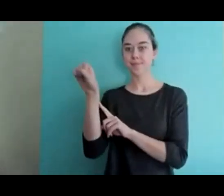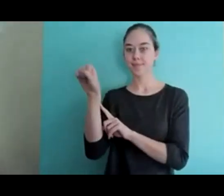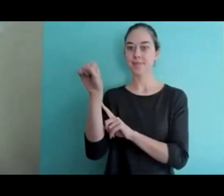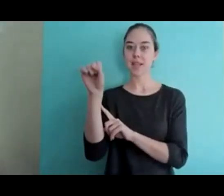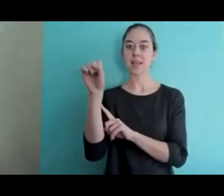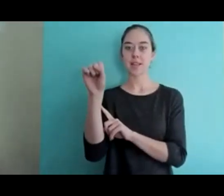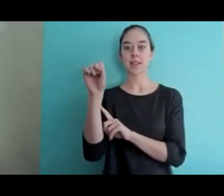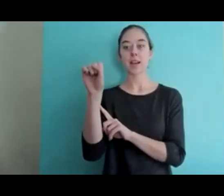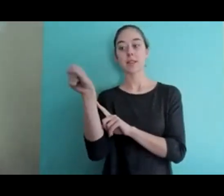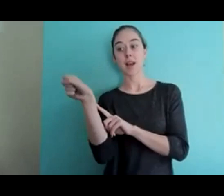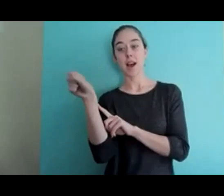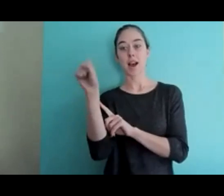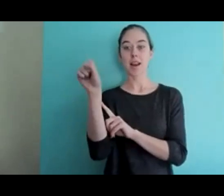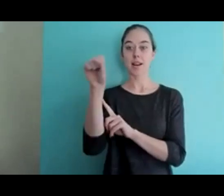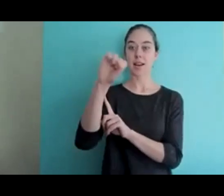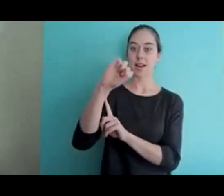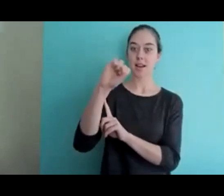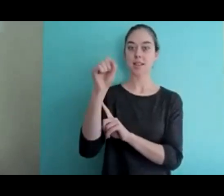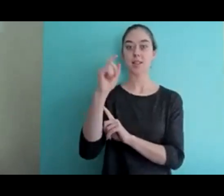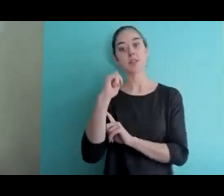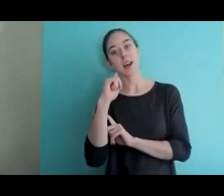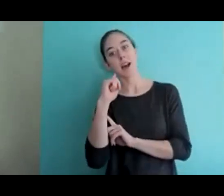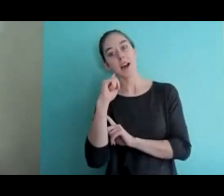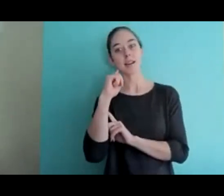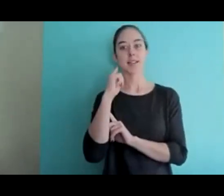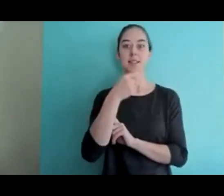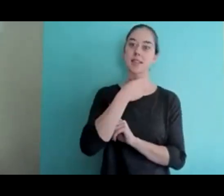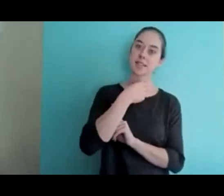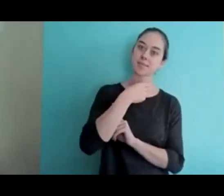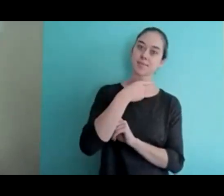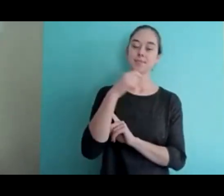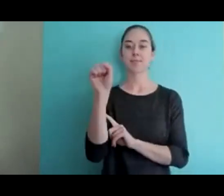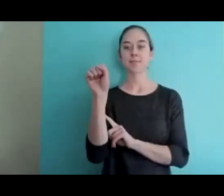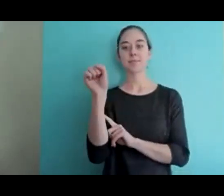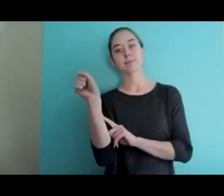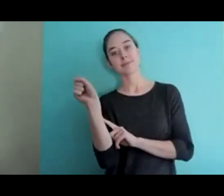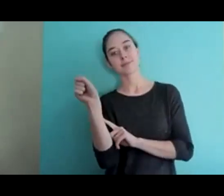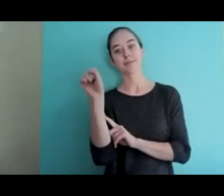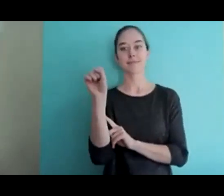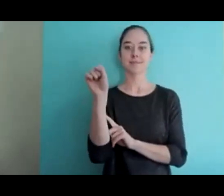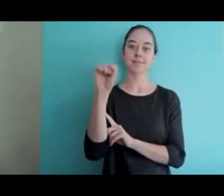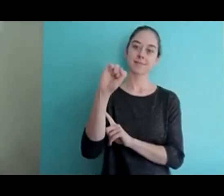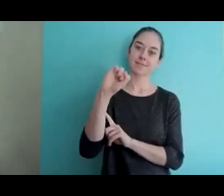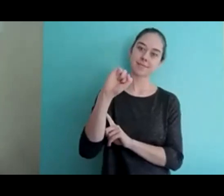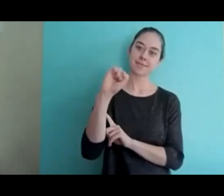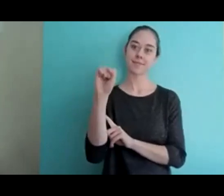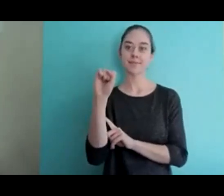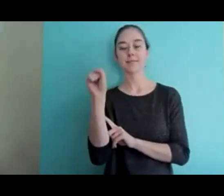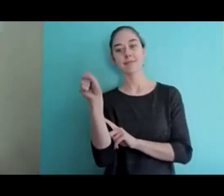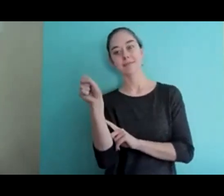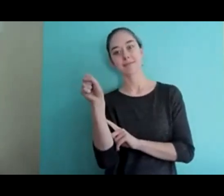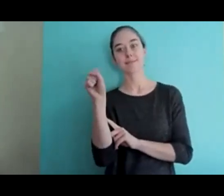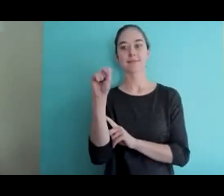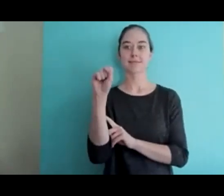Change side by side. We're tilting our heads now. Left and